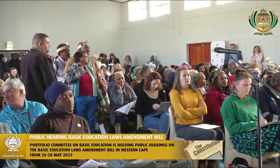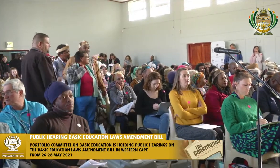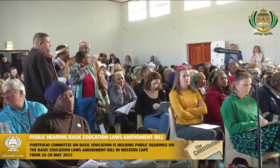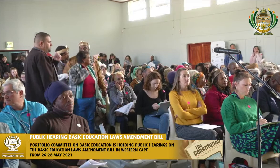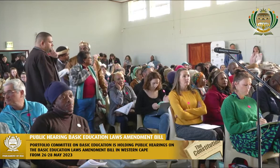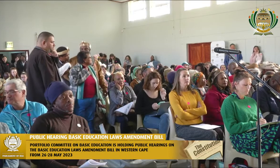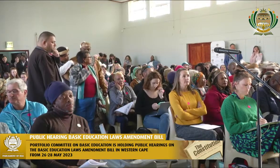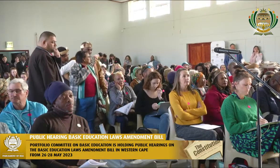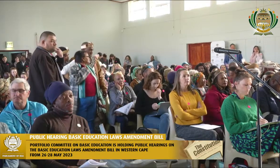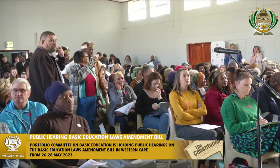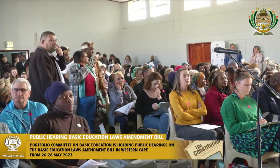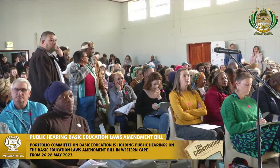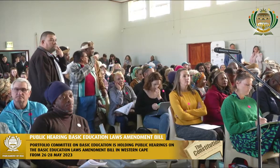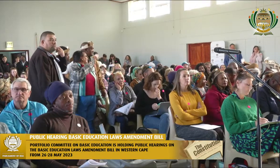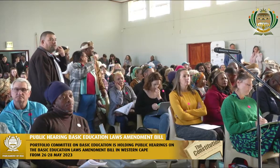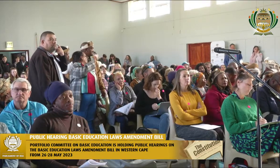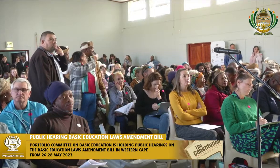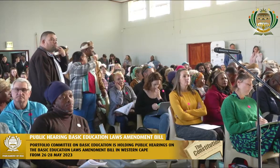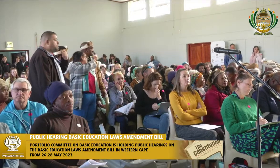can I,